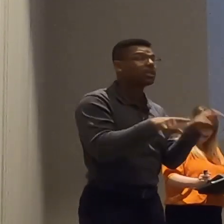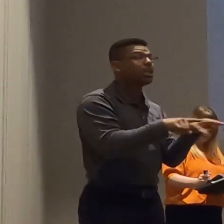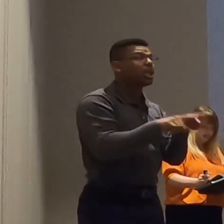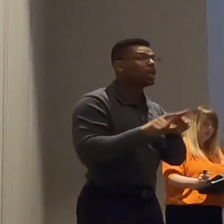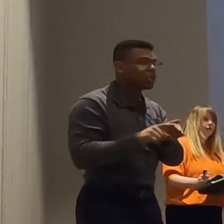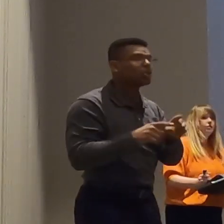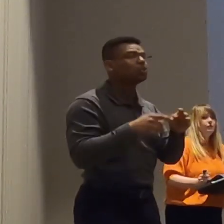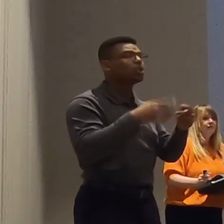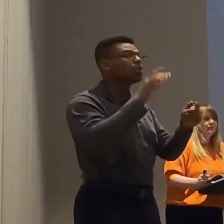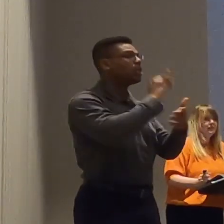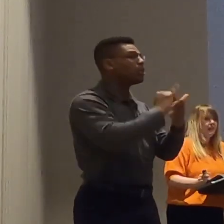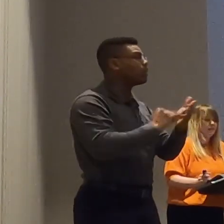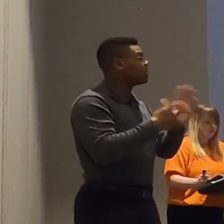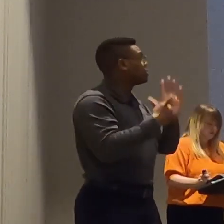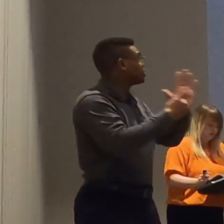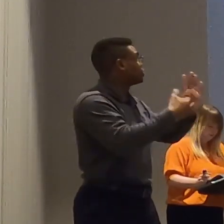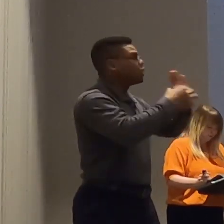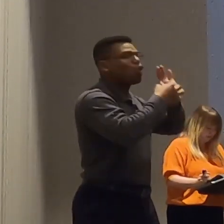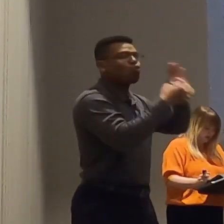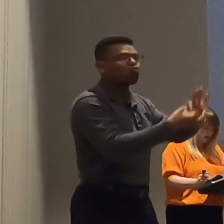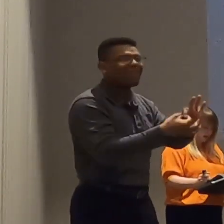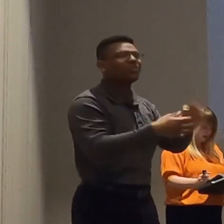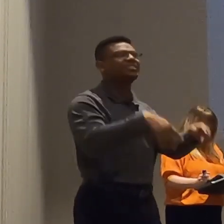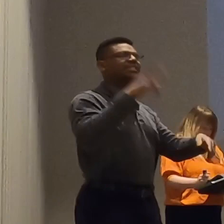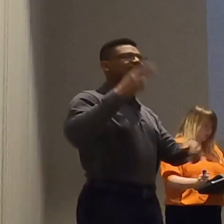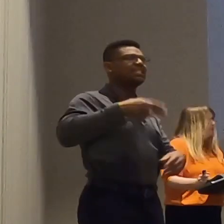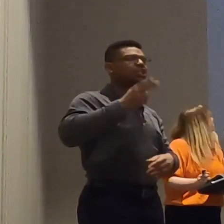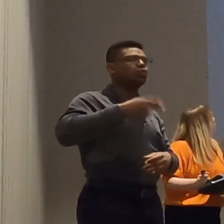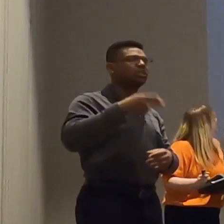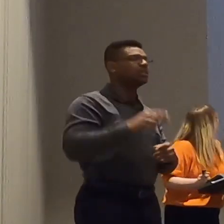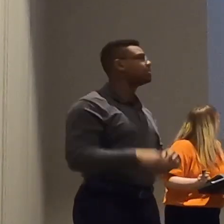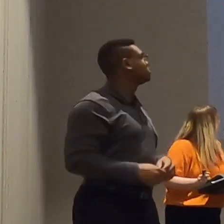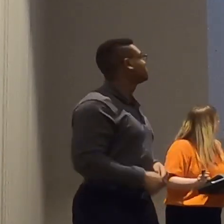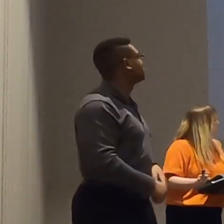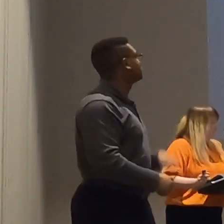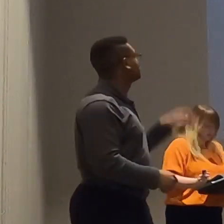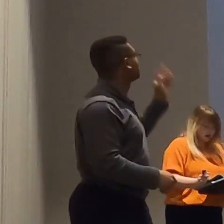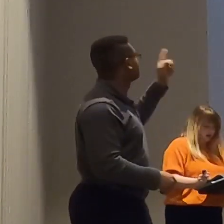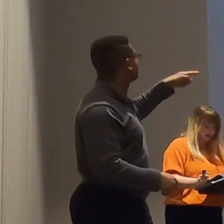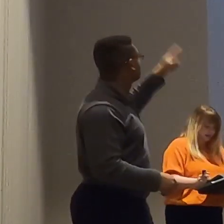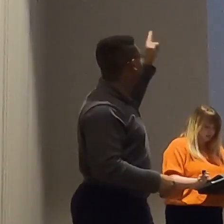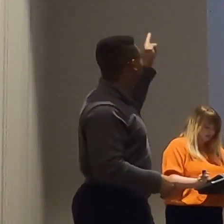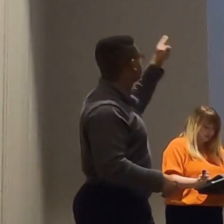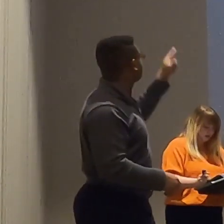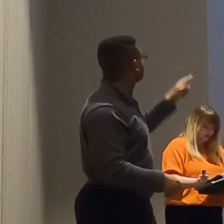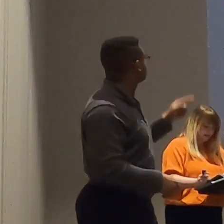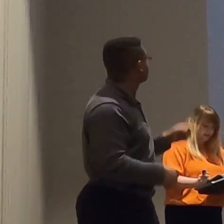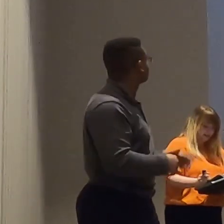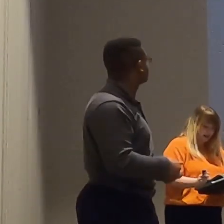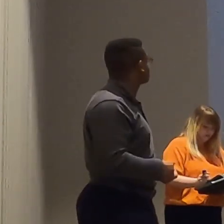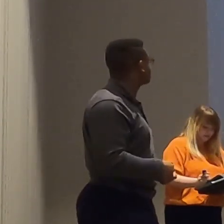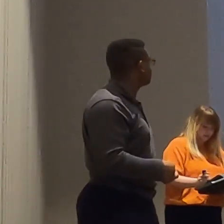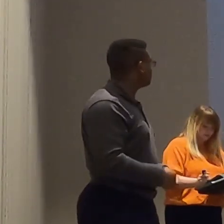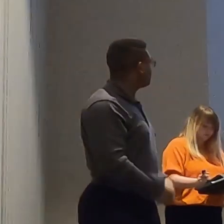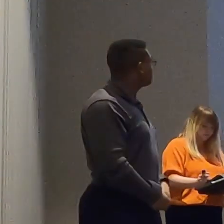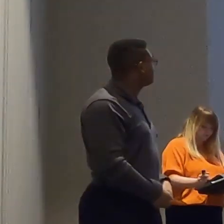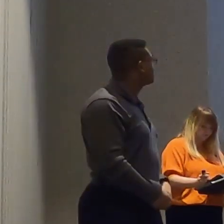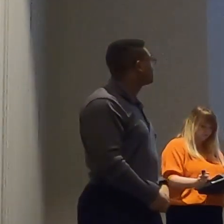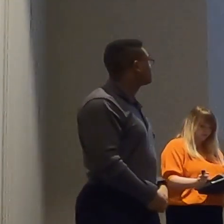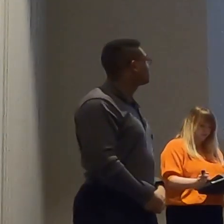to be looking at here, referencing history. So there's more on the right and two of his examples of his artworks on the